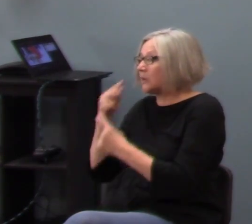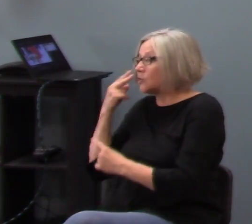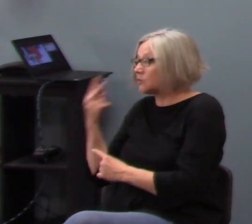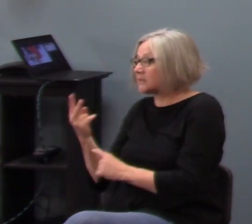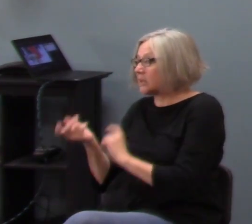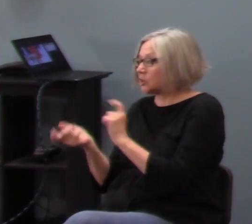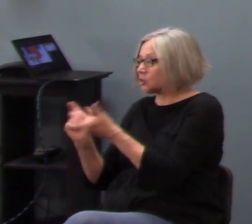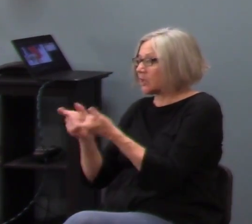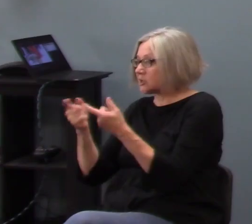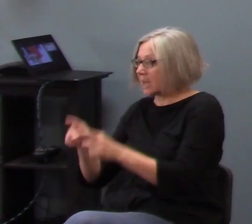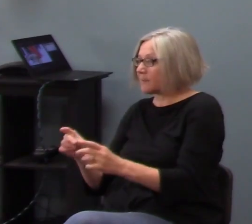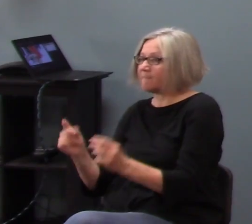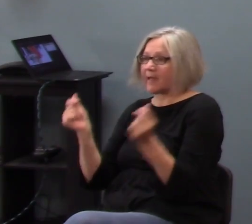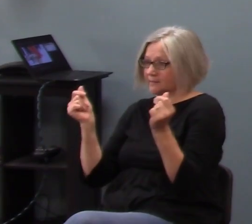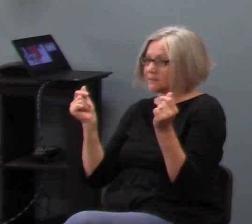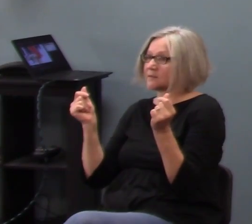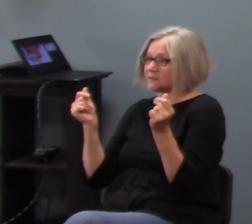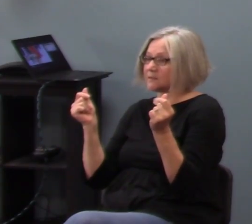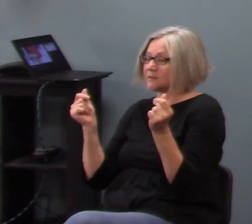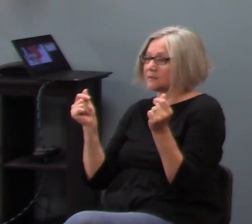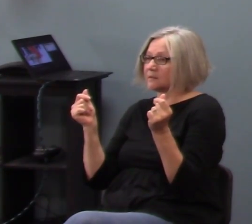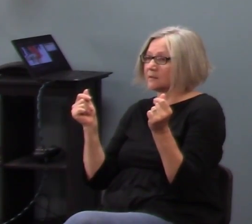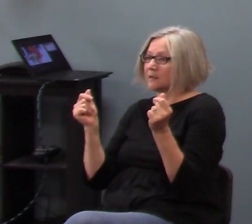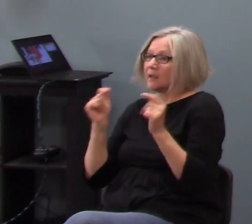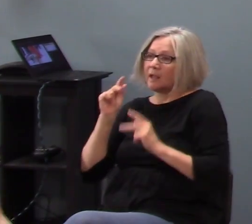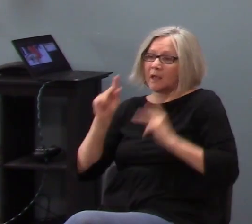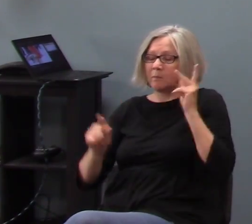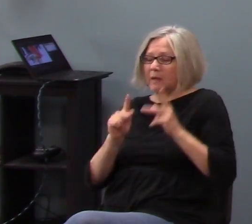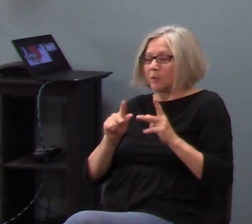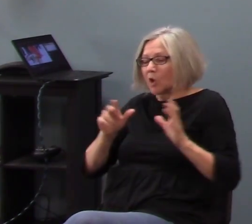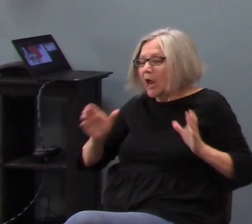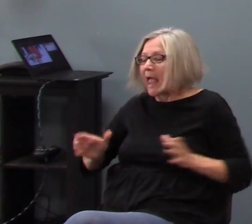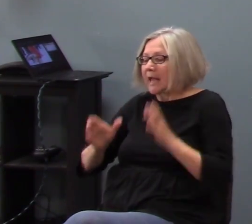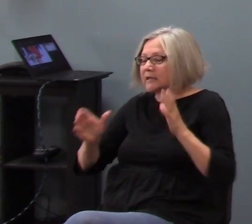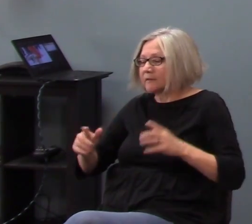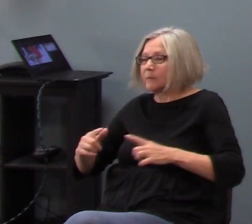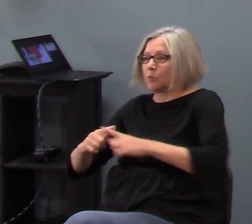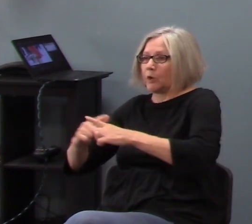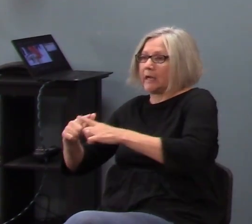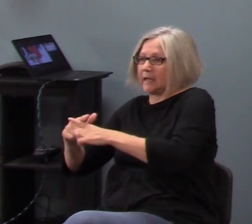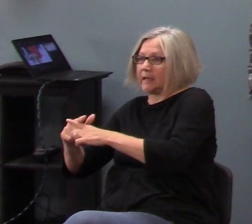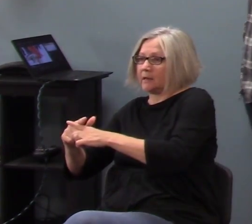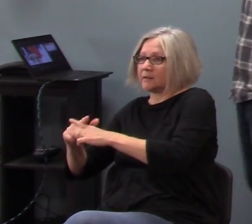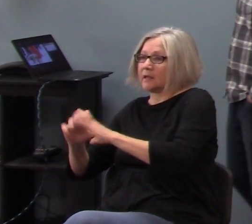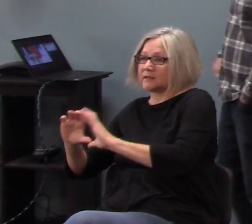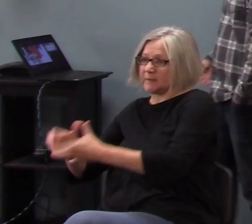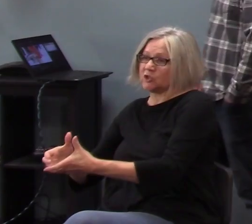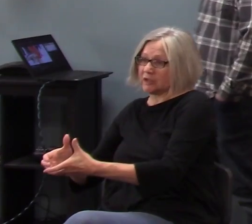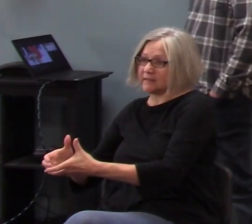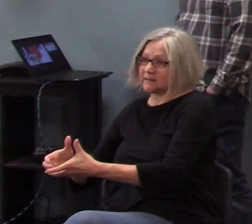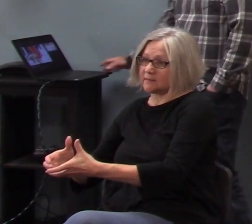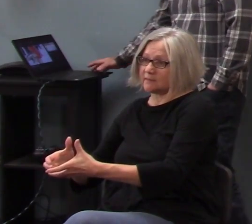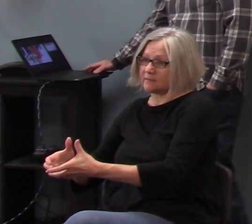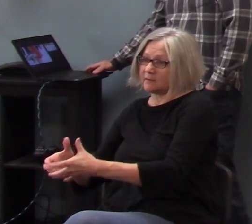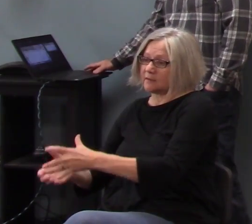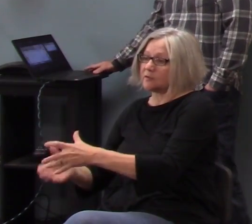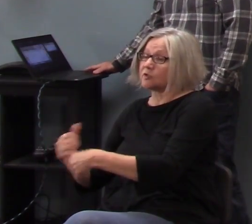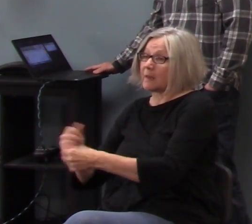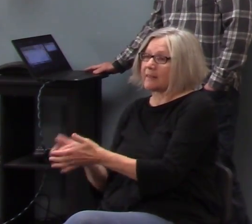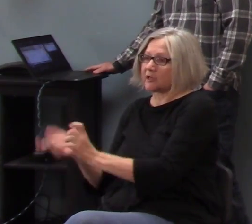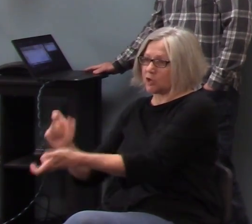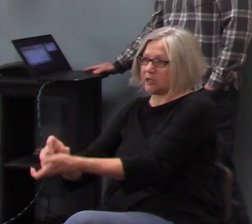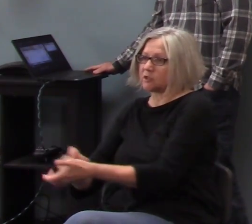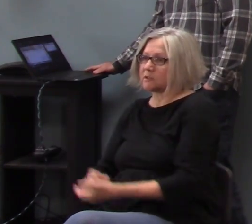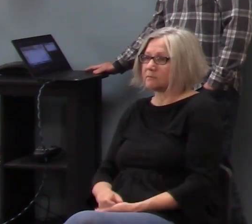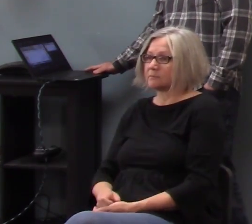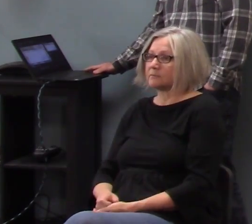fast. Humans had to be actively breeding species to make them change this quickly, which is an interesting counterpoint. But we do see that